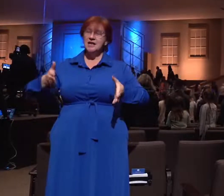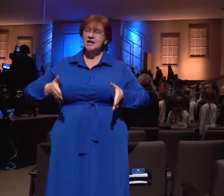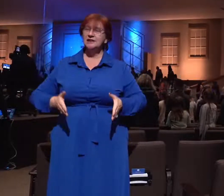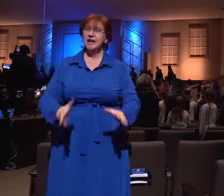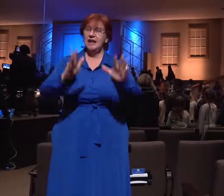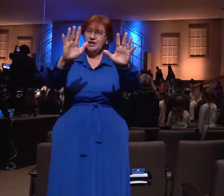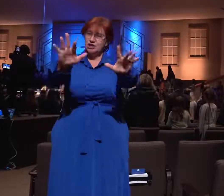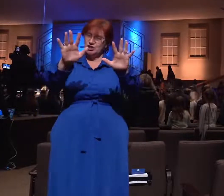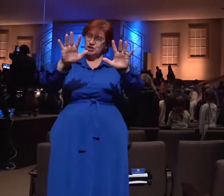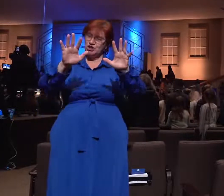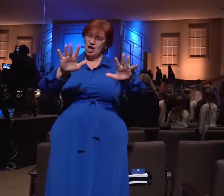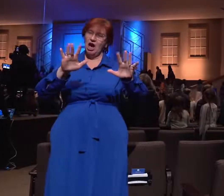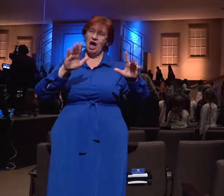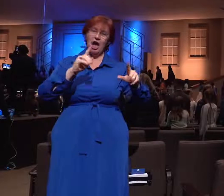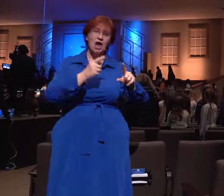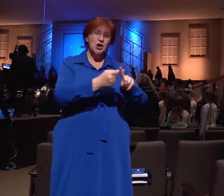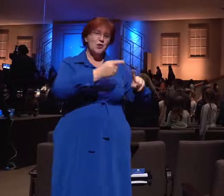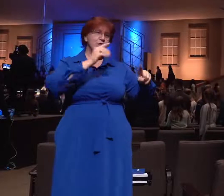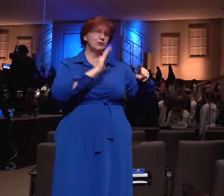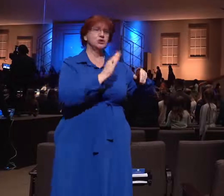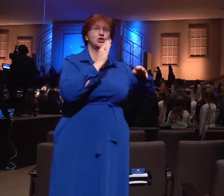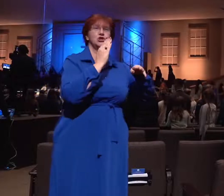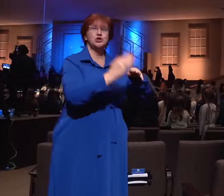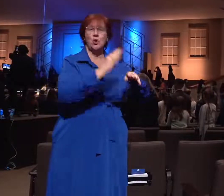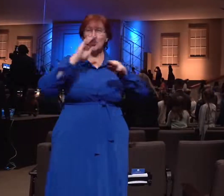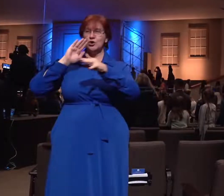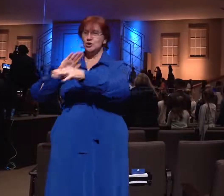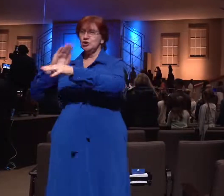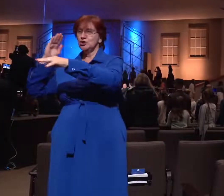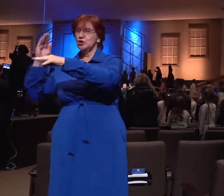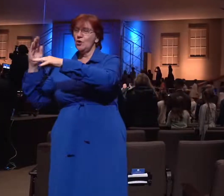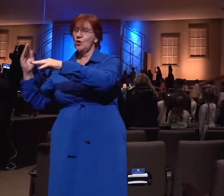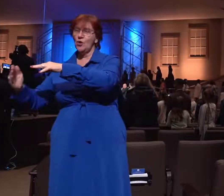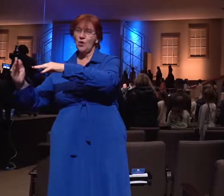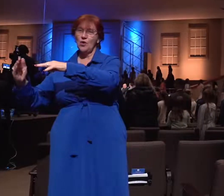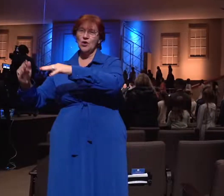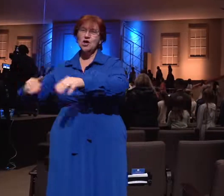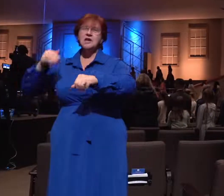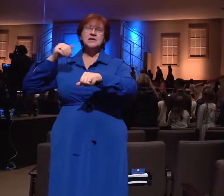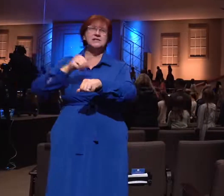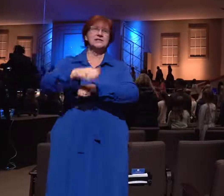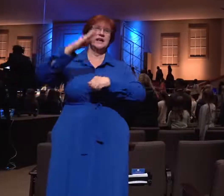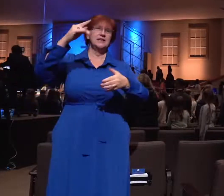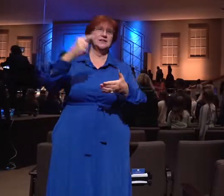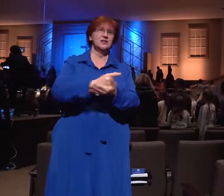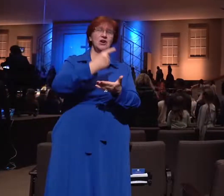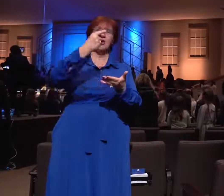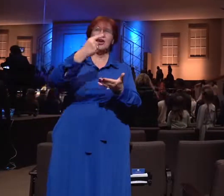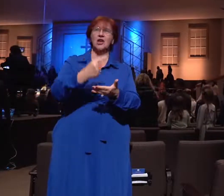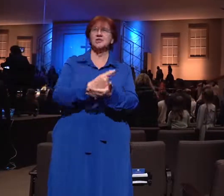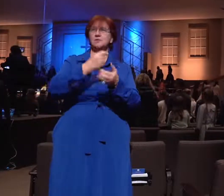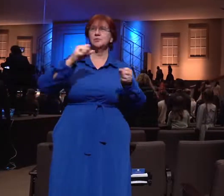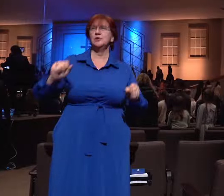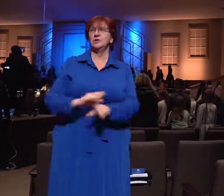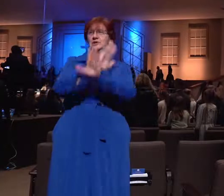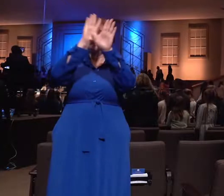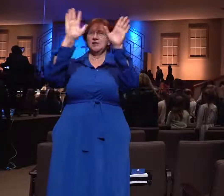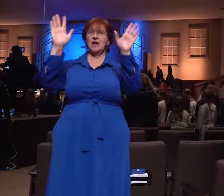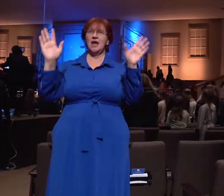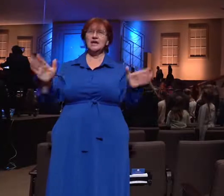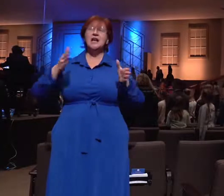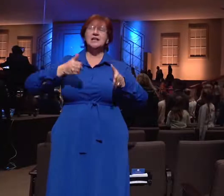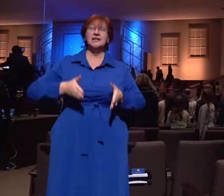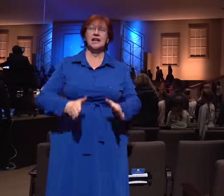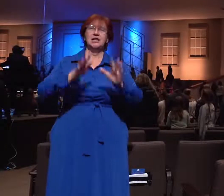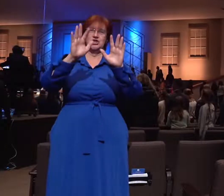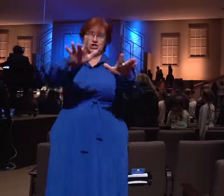it shine from shore to shore. Send the light. The blessed gospel